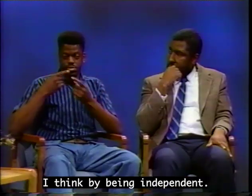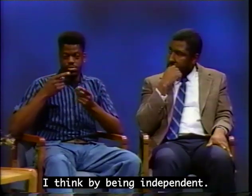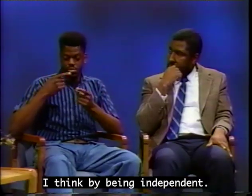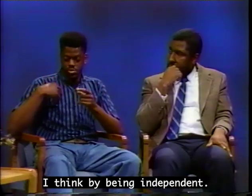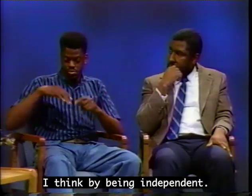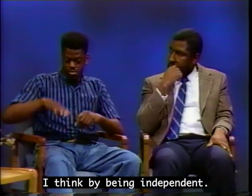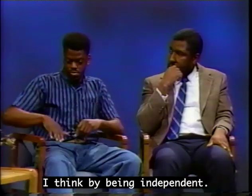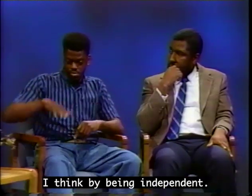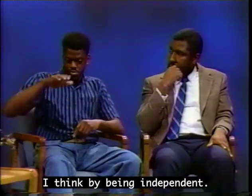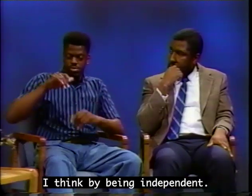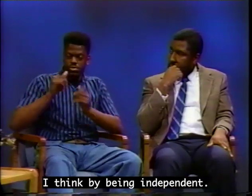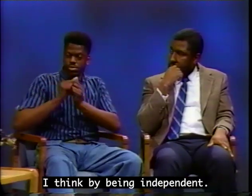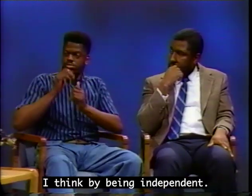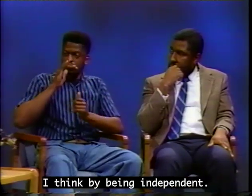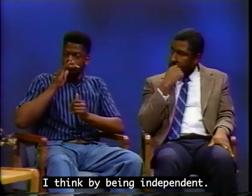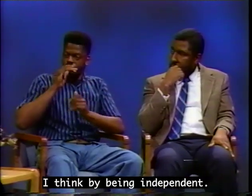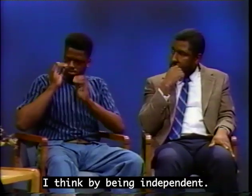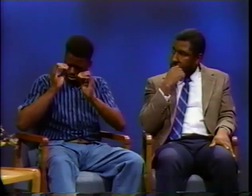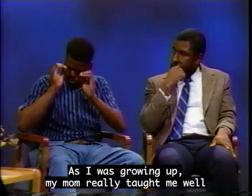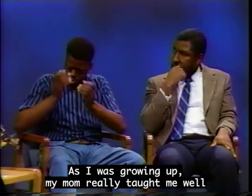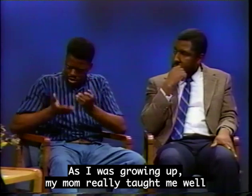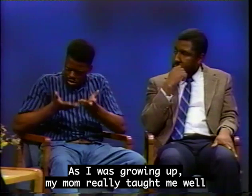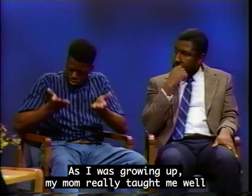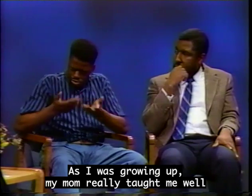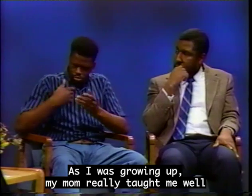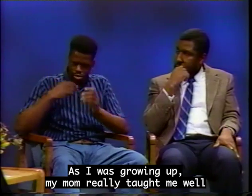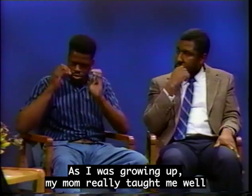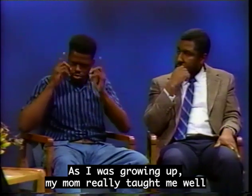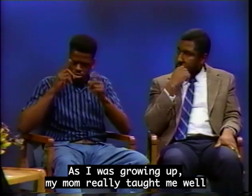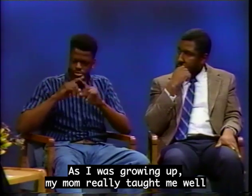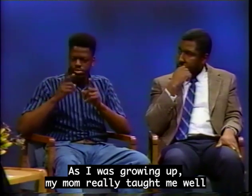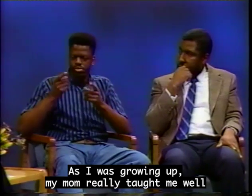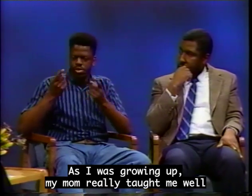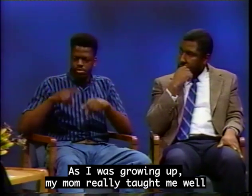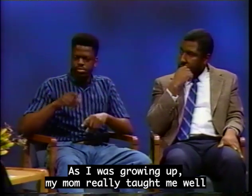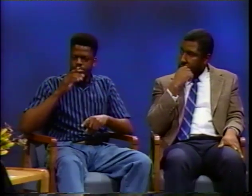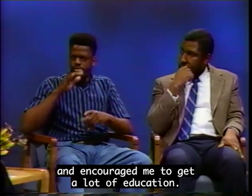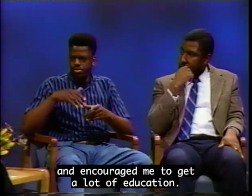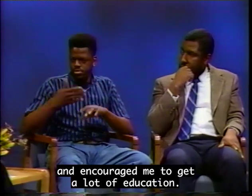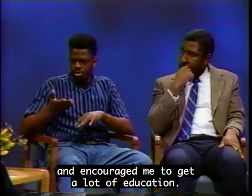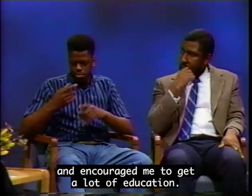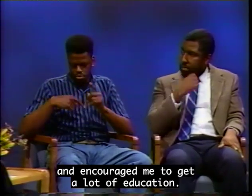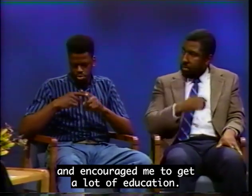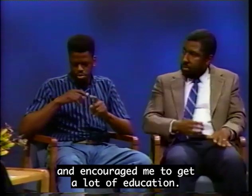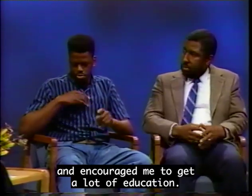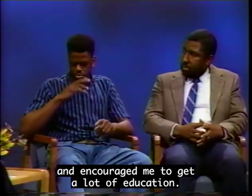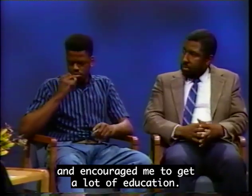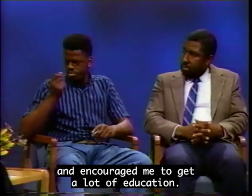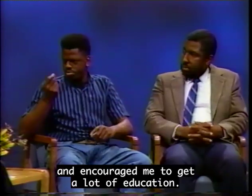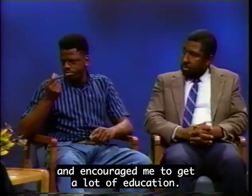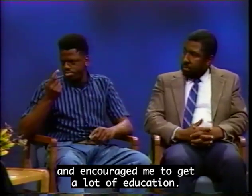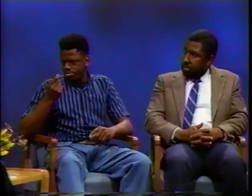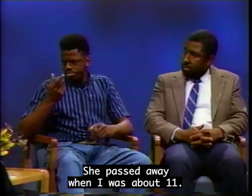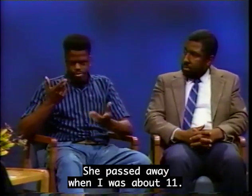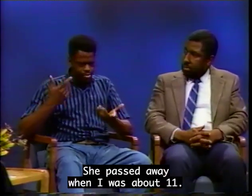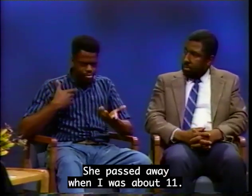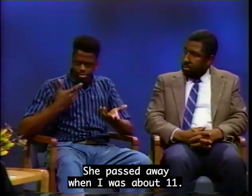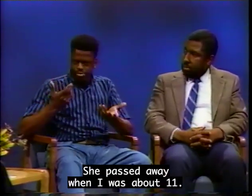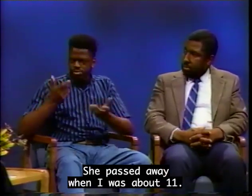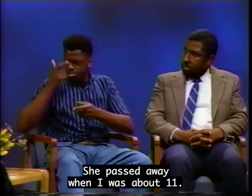by being independent. As I was growing up, my mom really taught me well and encouraged me to get a lot of education. She passed away